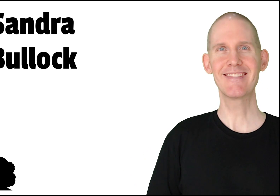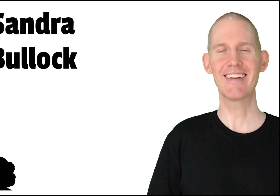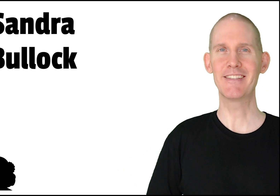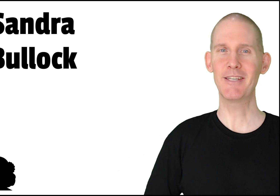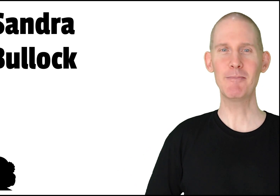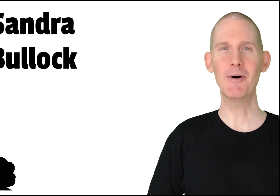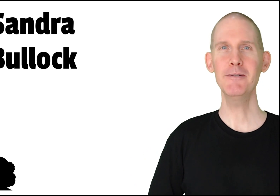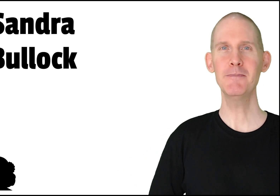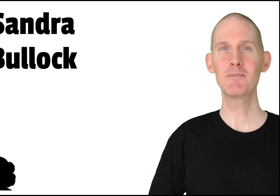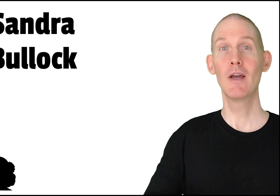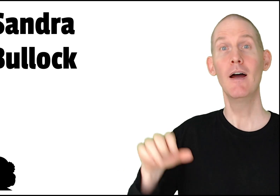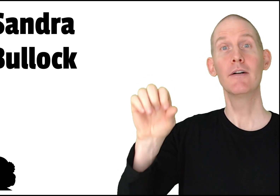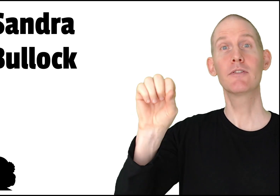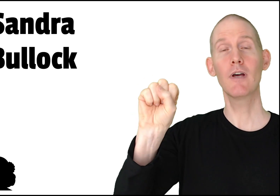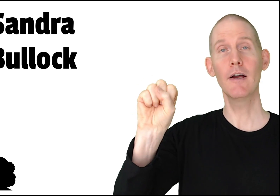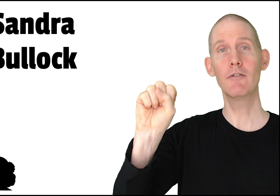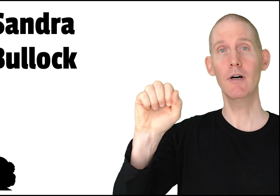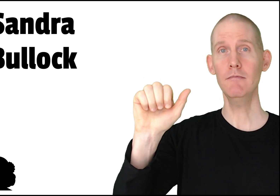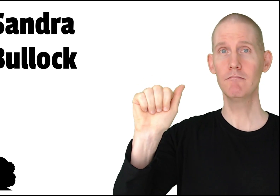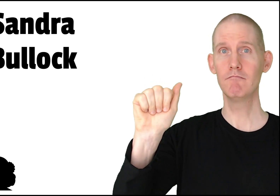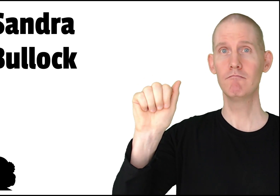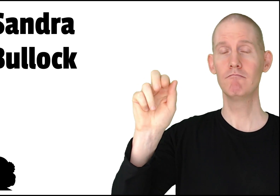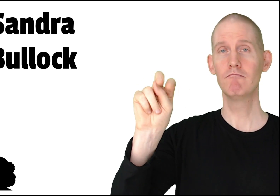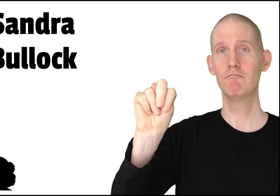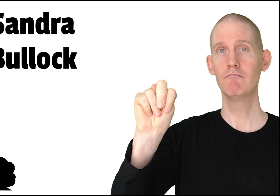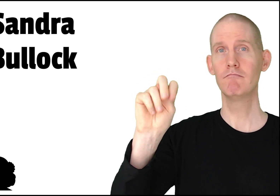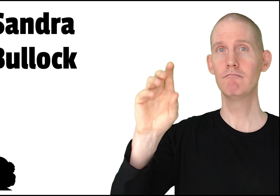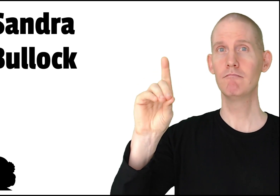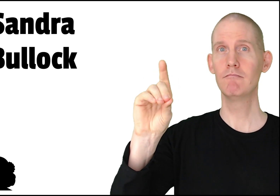Let's keep going. Sandra,